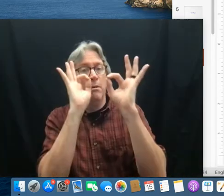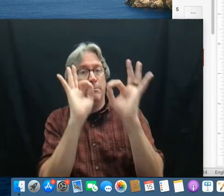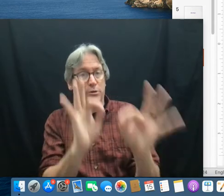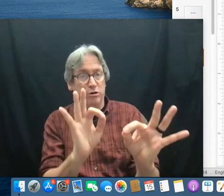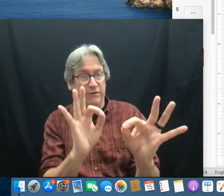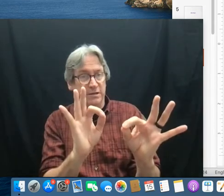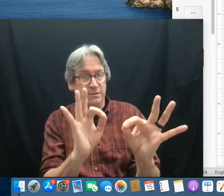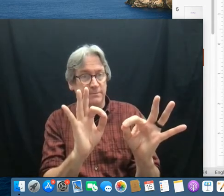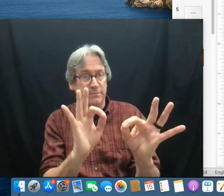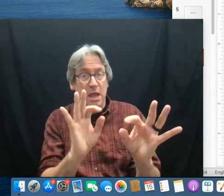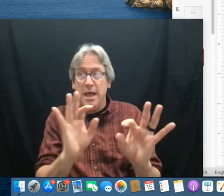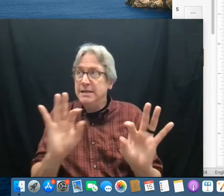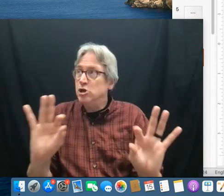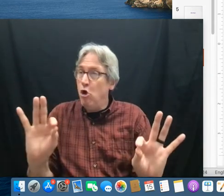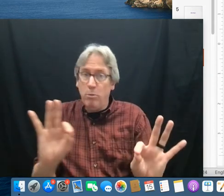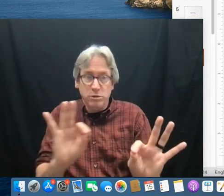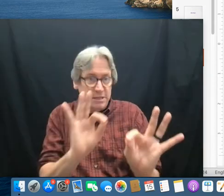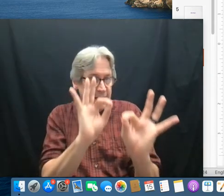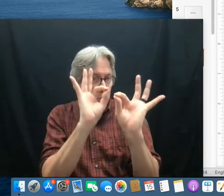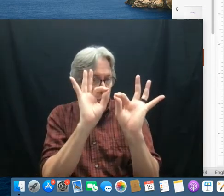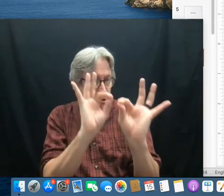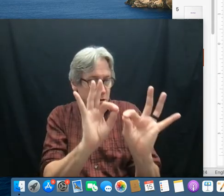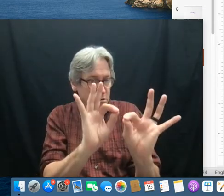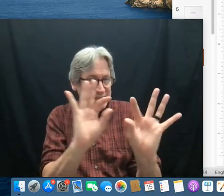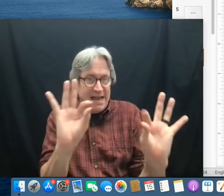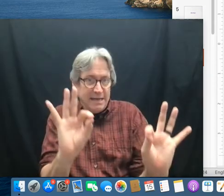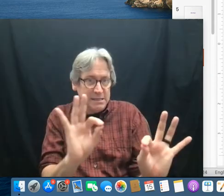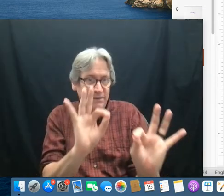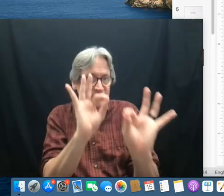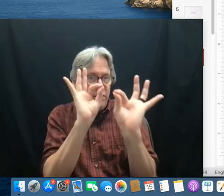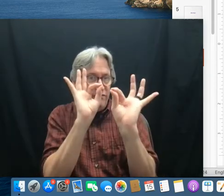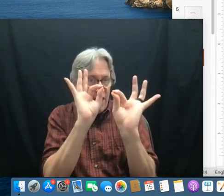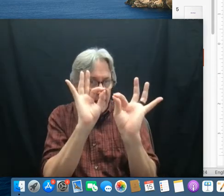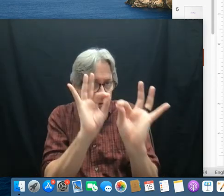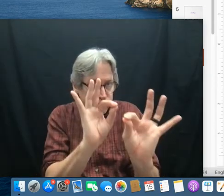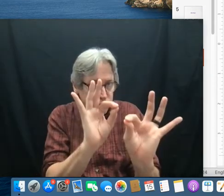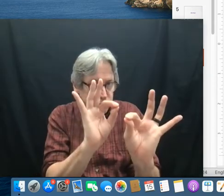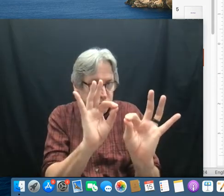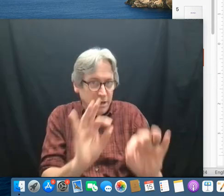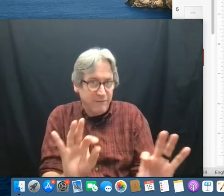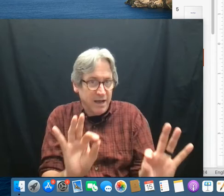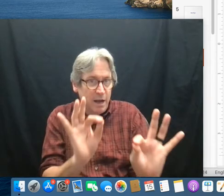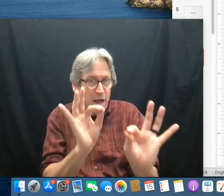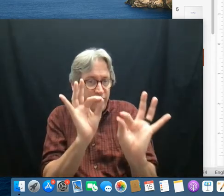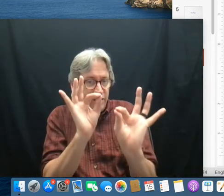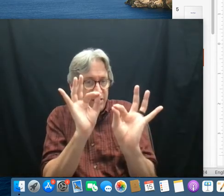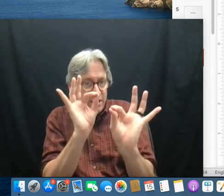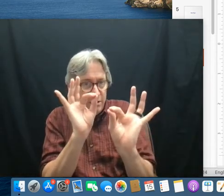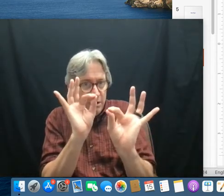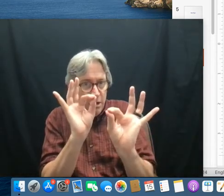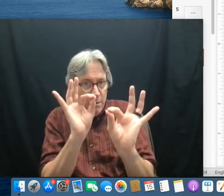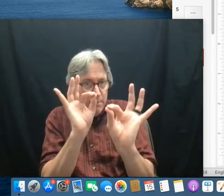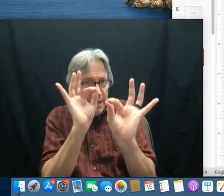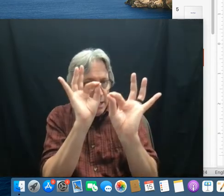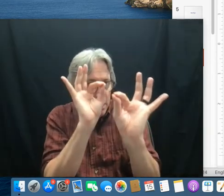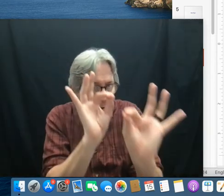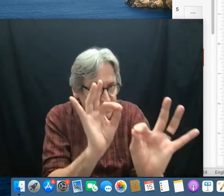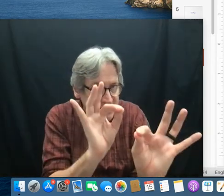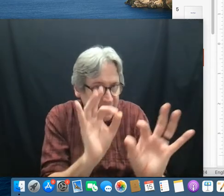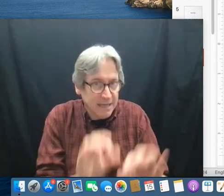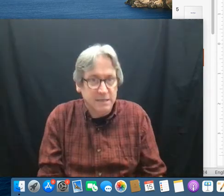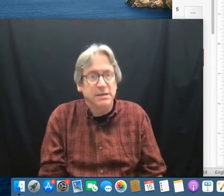go perfect. It's almost like you're setting something very fine. I've got a very thin